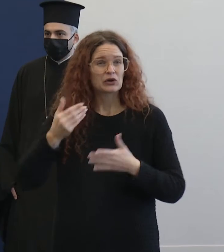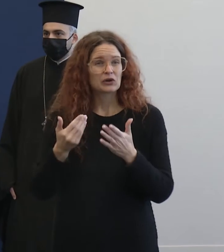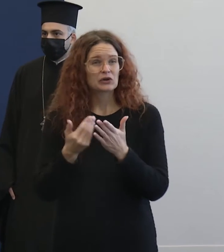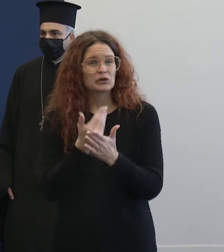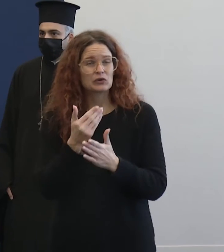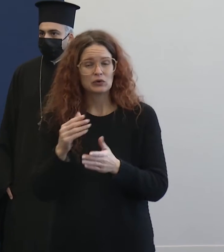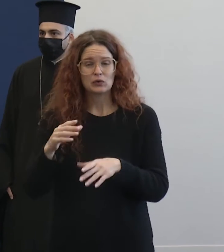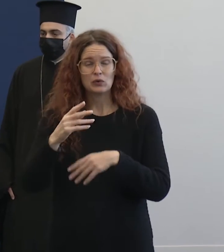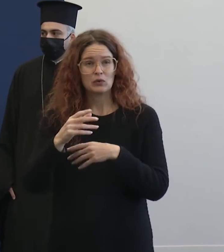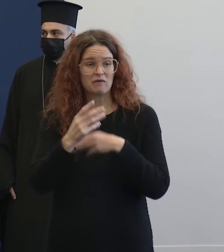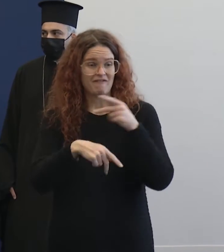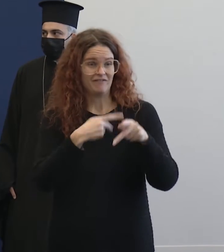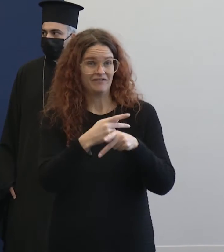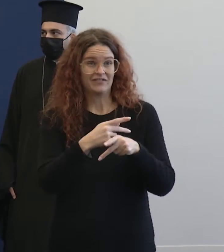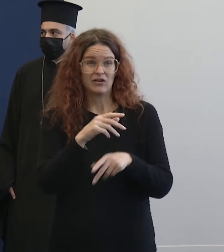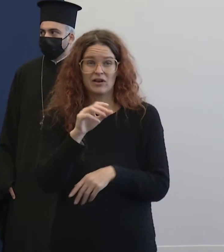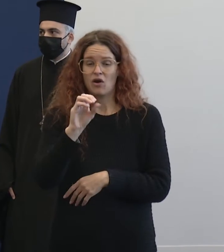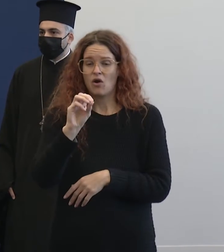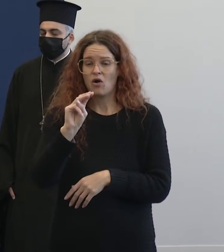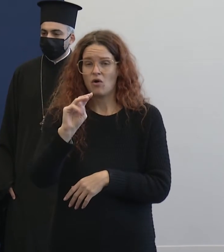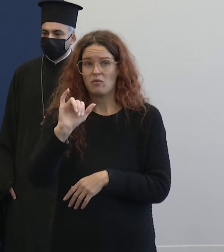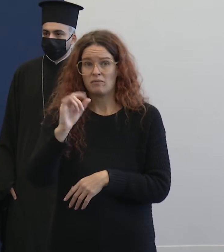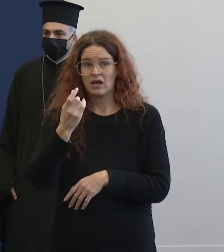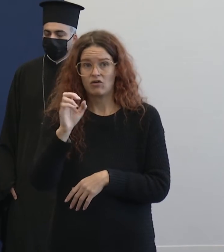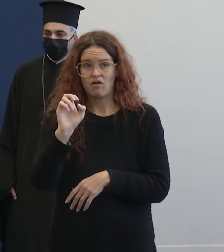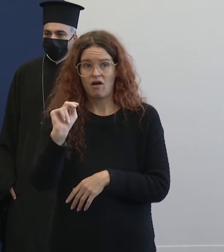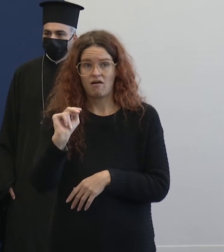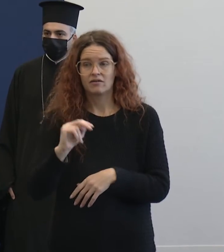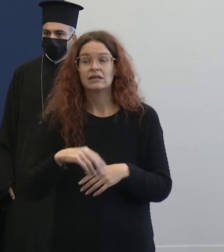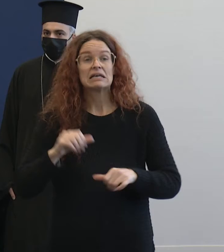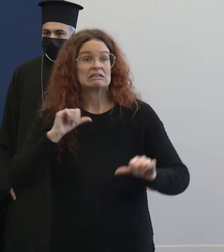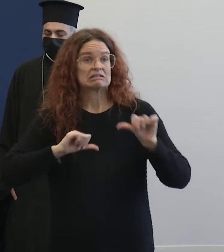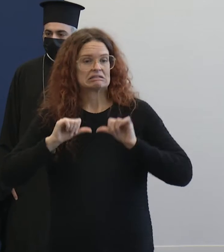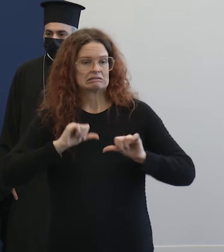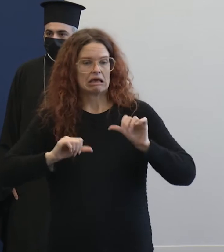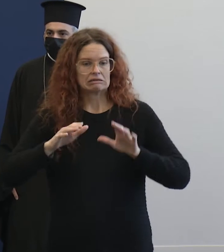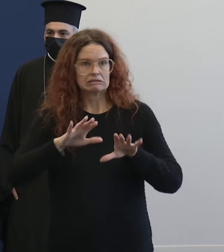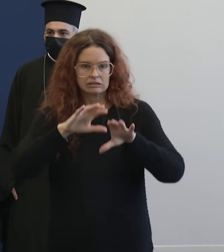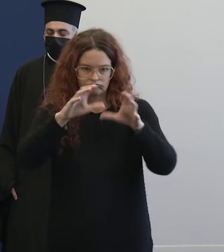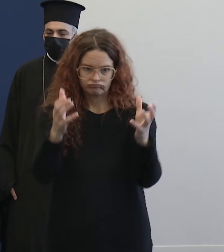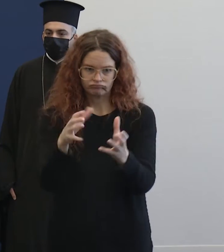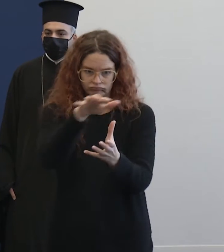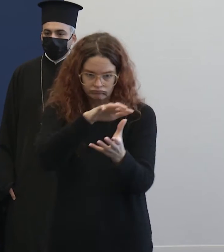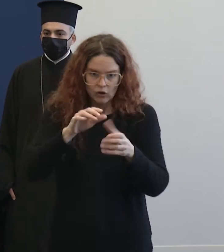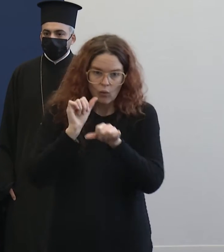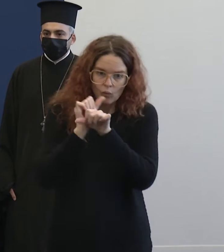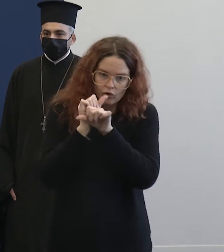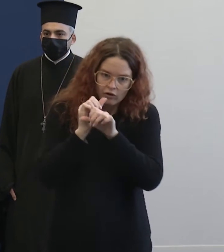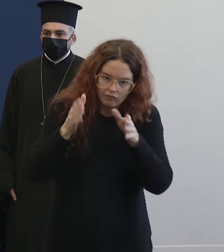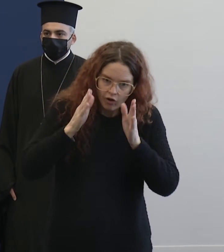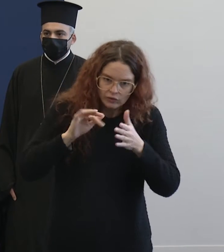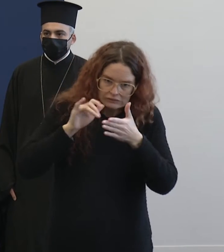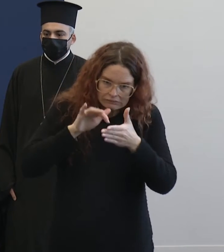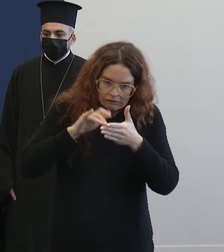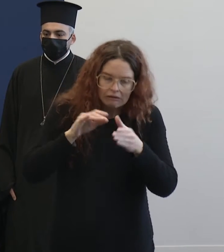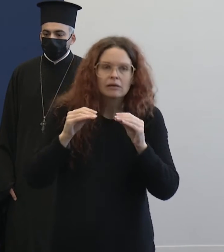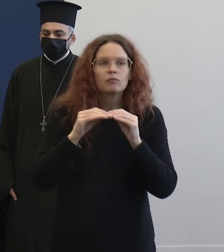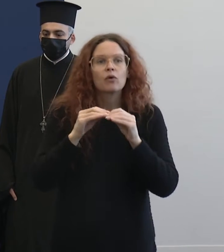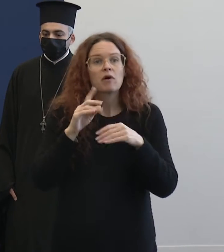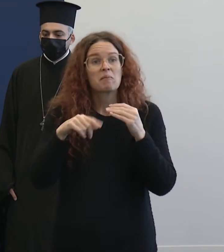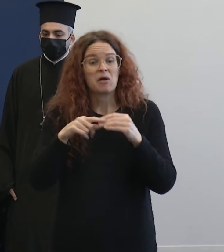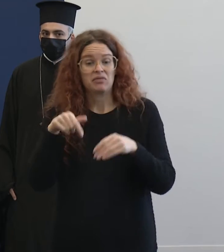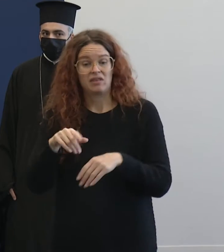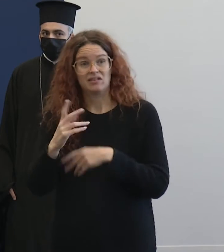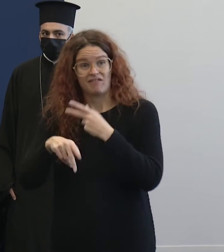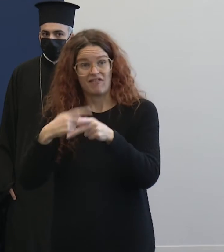coronavirus variant called Omicron. And since then, scientists around the world have been working around the clock to find more about this